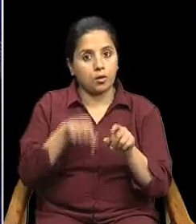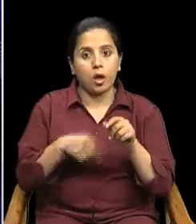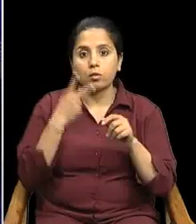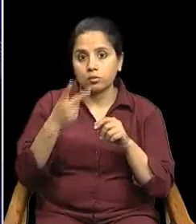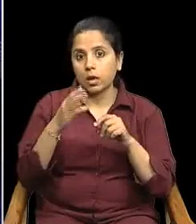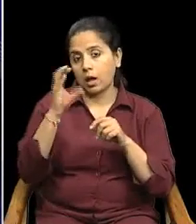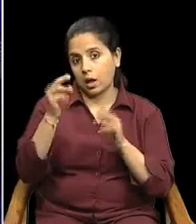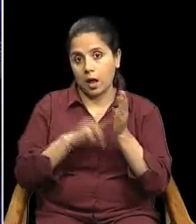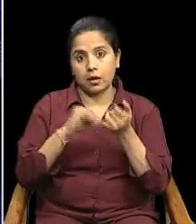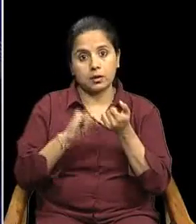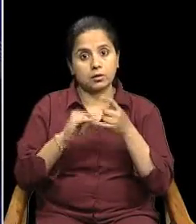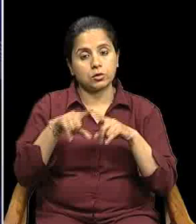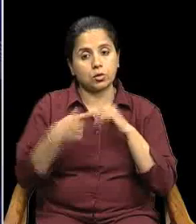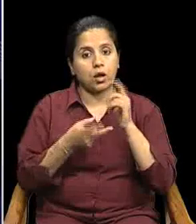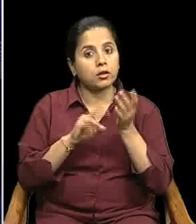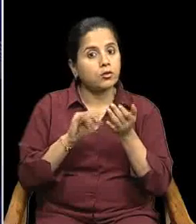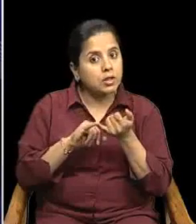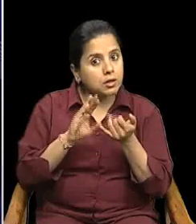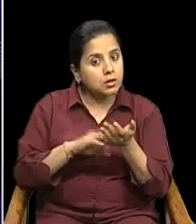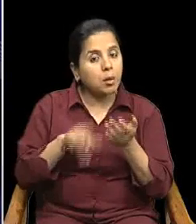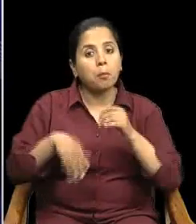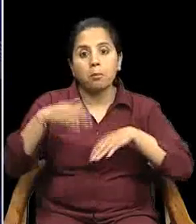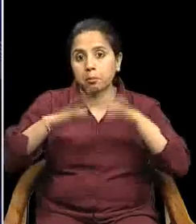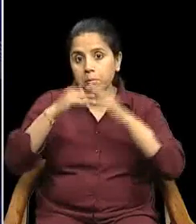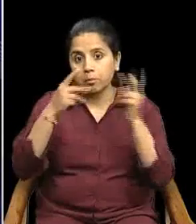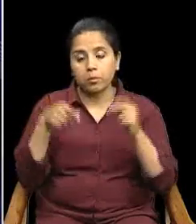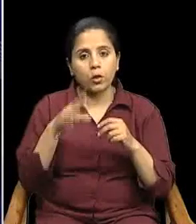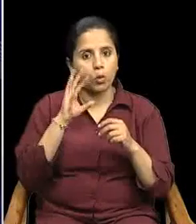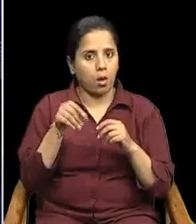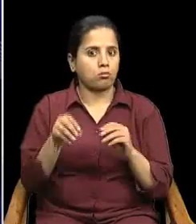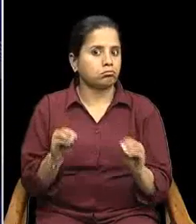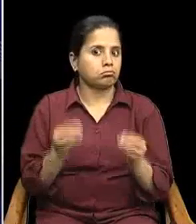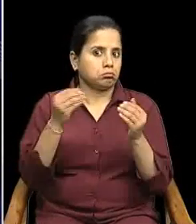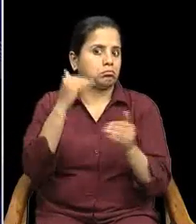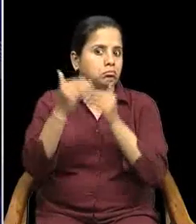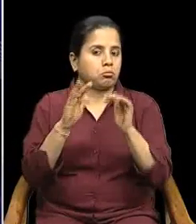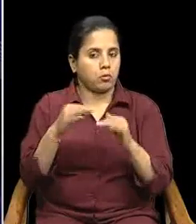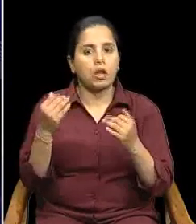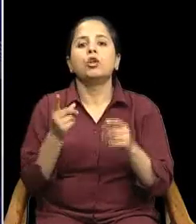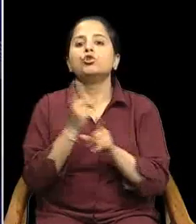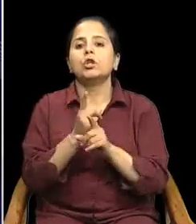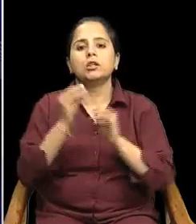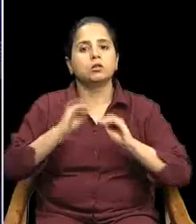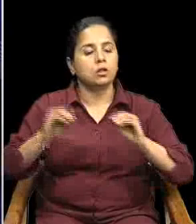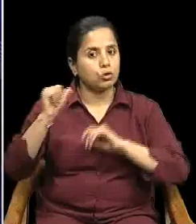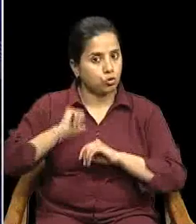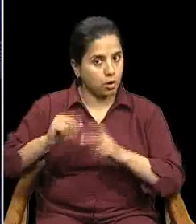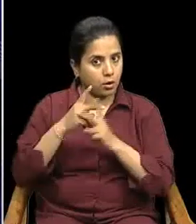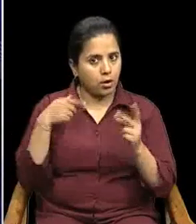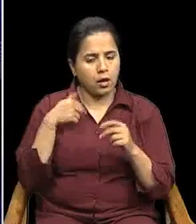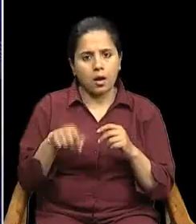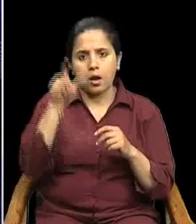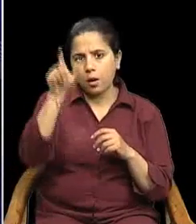constructivism, which is definitely a progressive teaching style in which we highlight